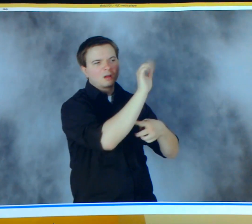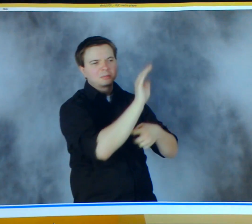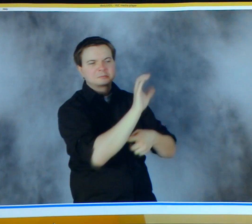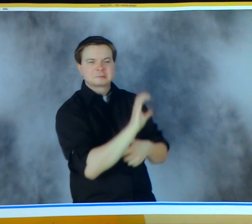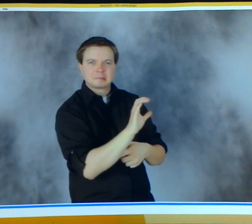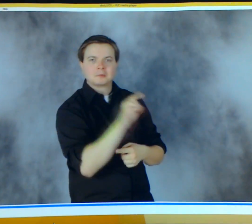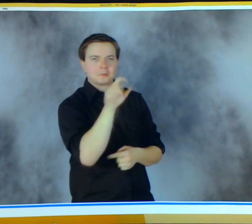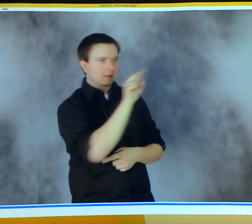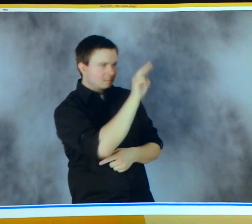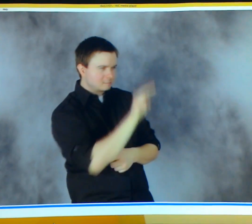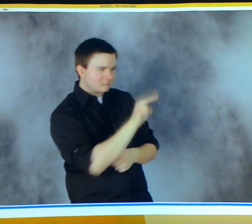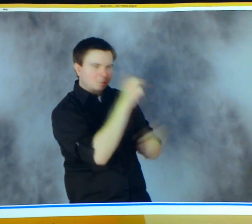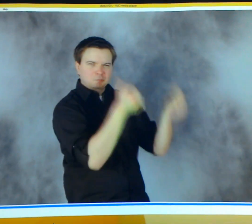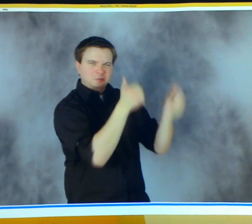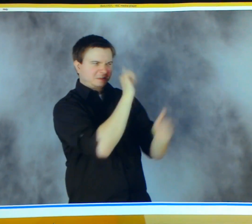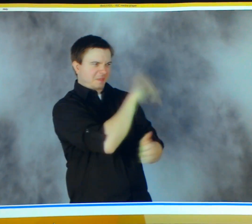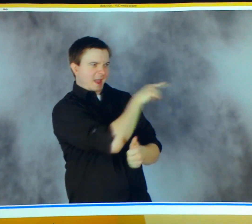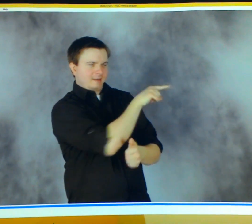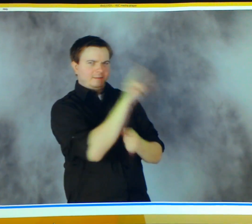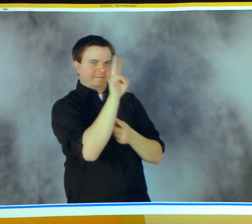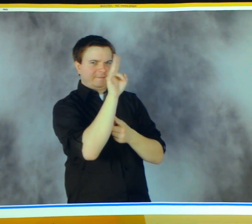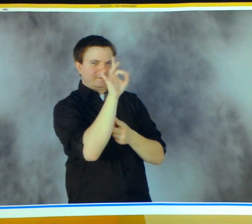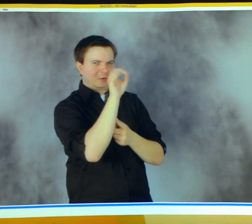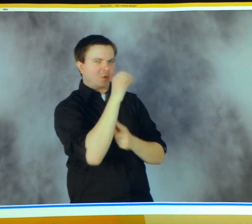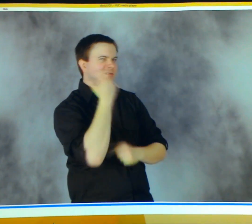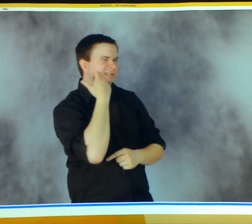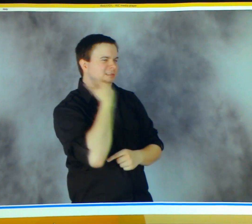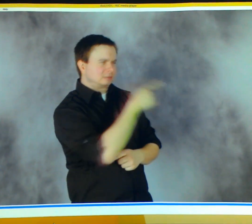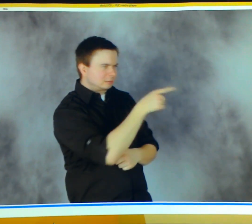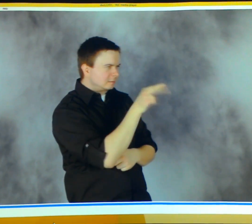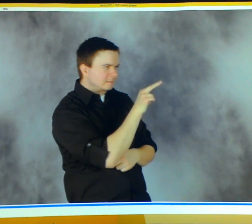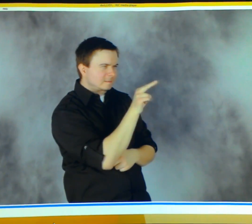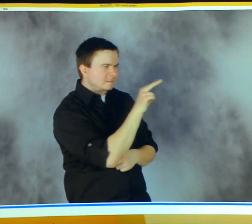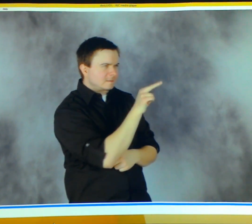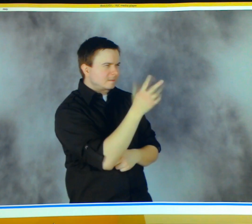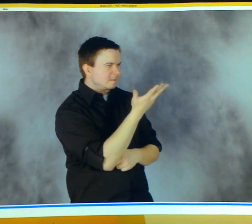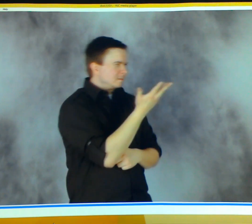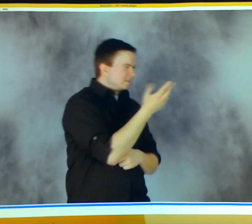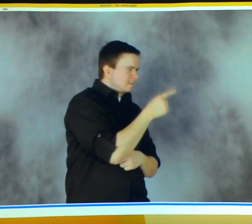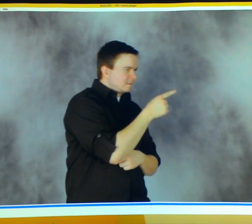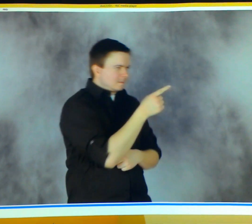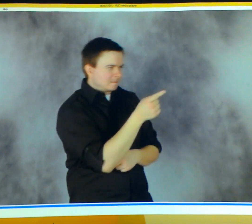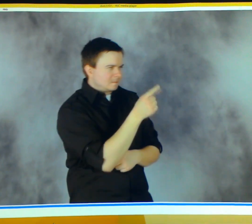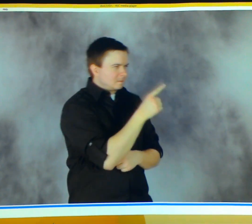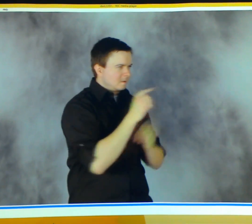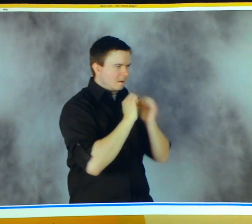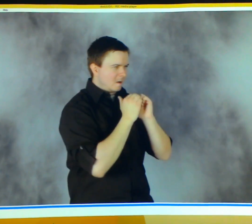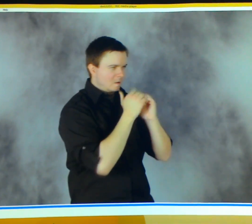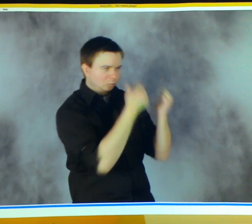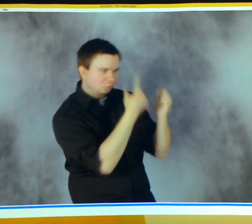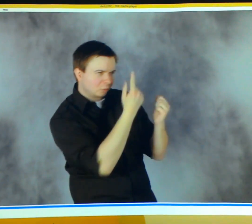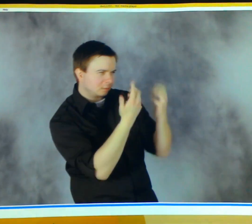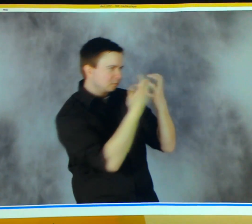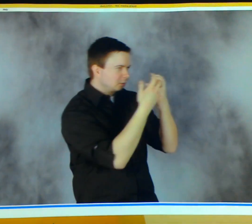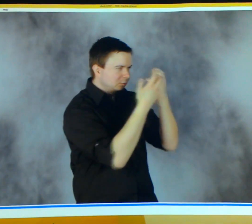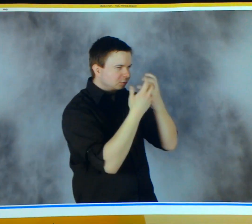options. A, B, C, different options that you can pick, and after you saw what happened in the video, you'll sit there and figure out,